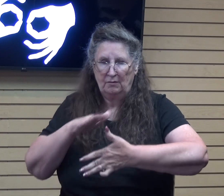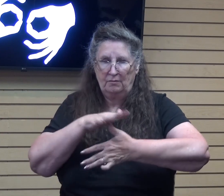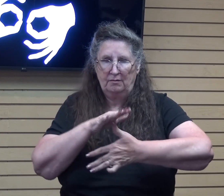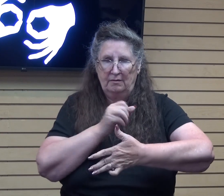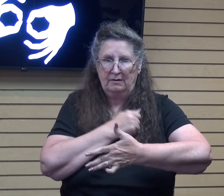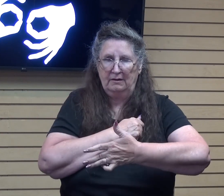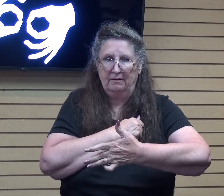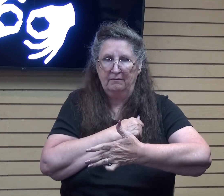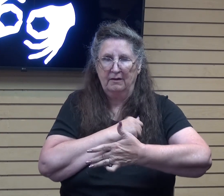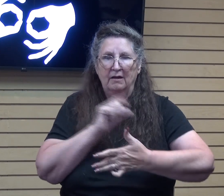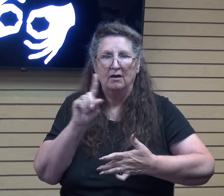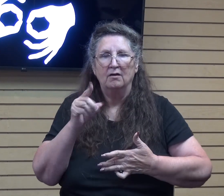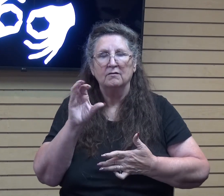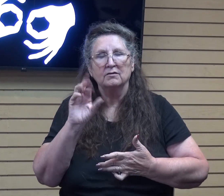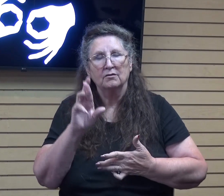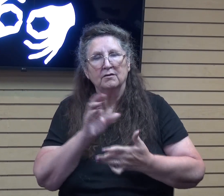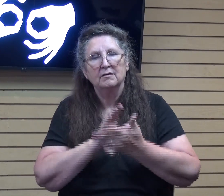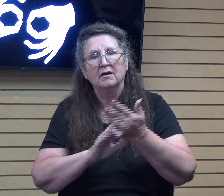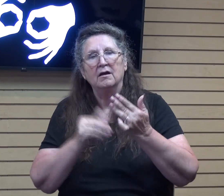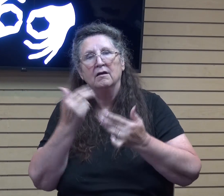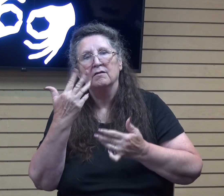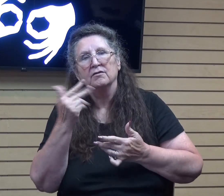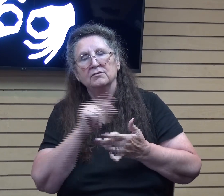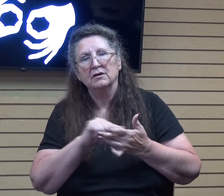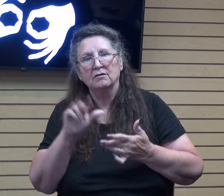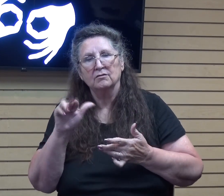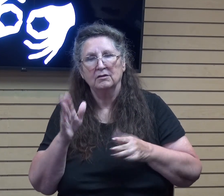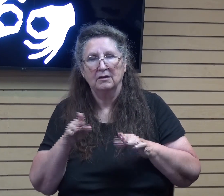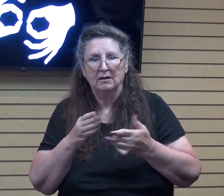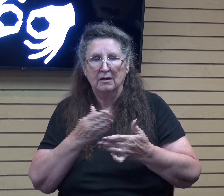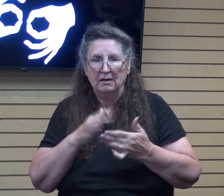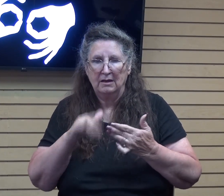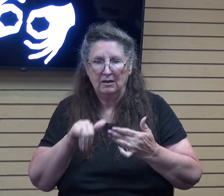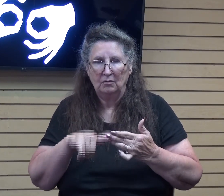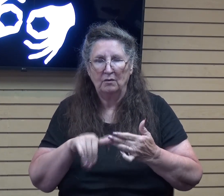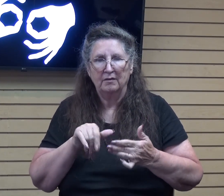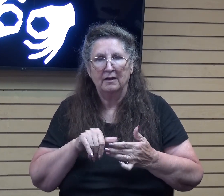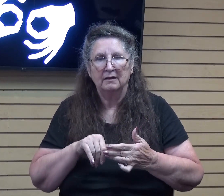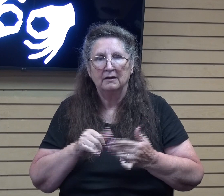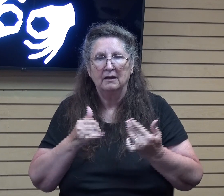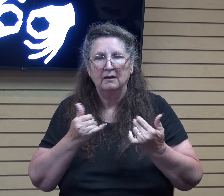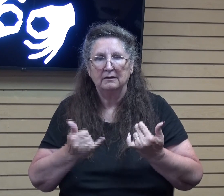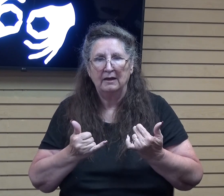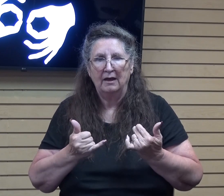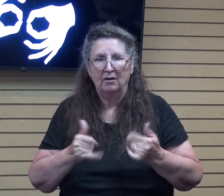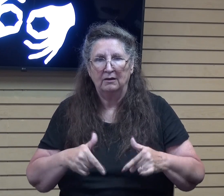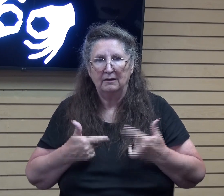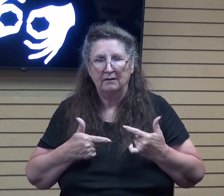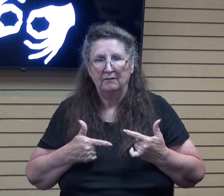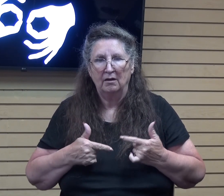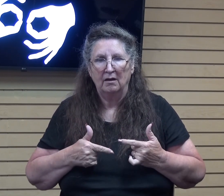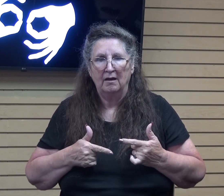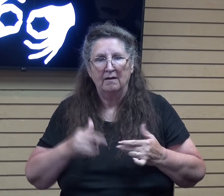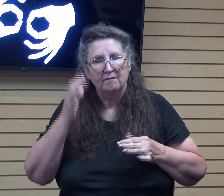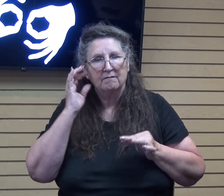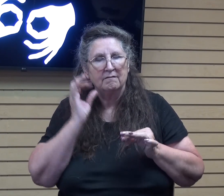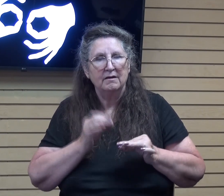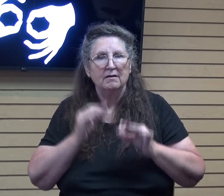1 Corinthians 13:13, we're going to end here with that. And now abide faith, hope, love, these